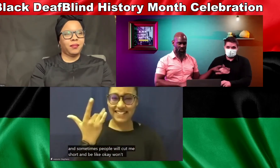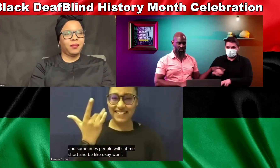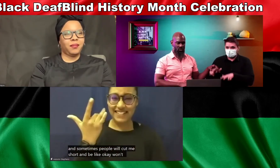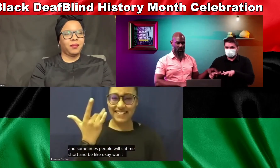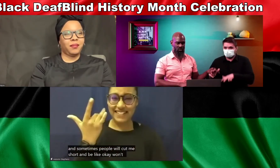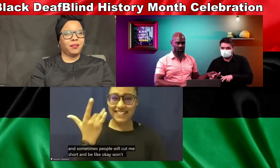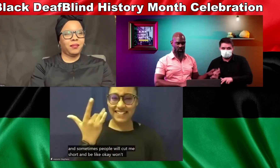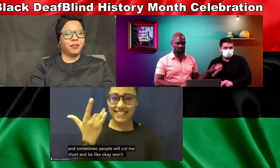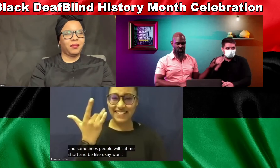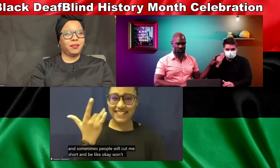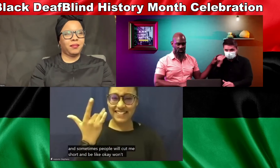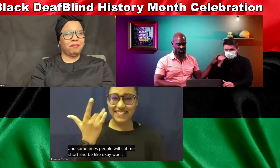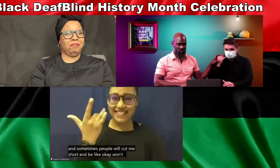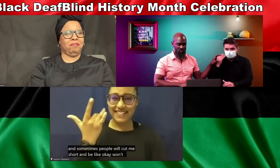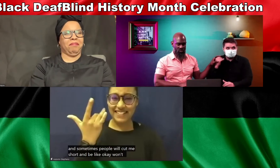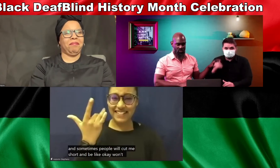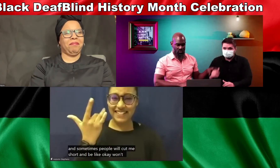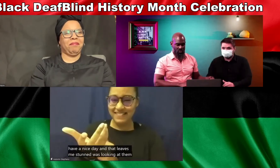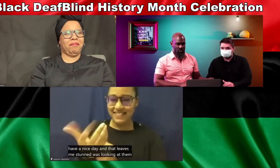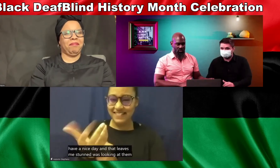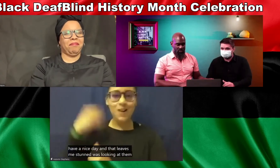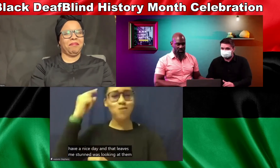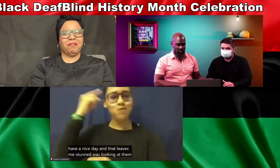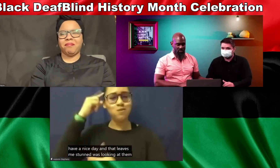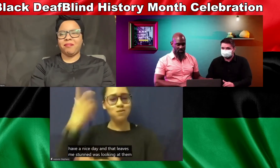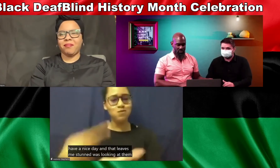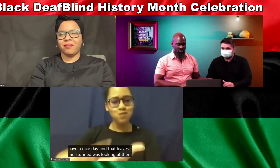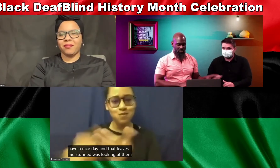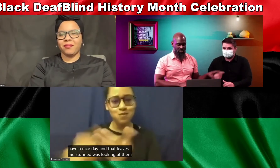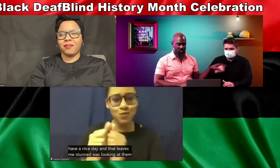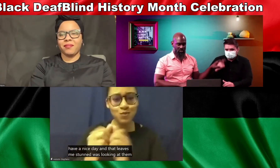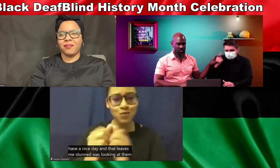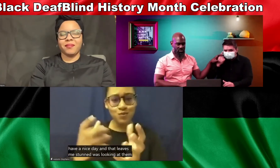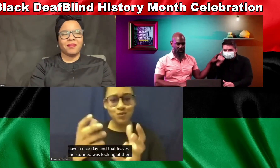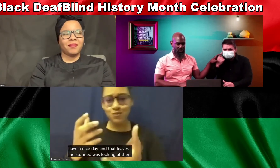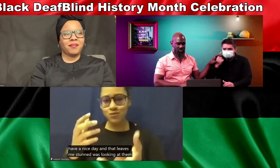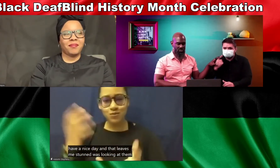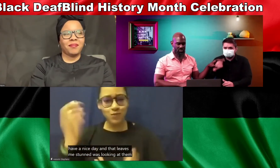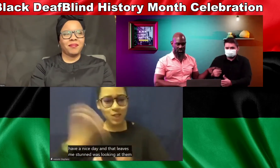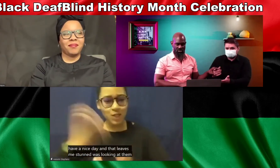them with this kind of awkward interaction.